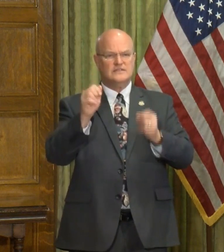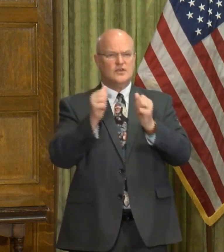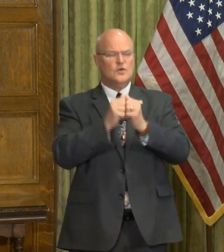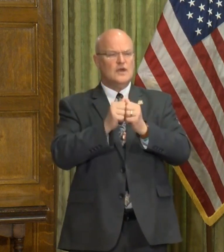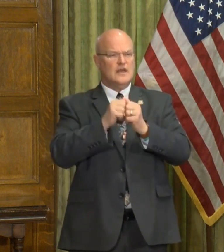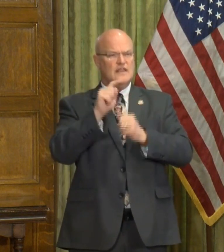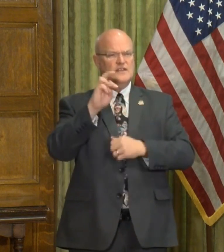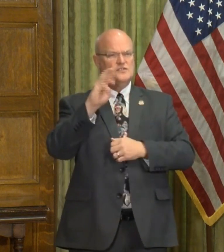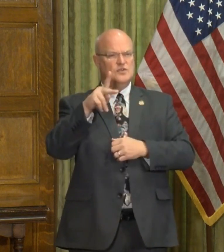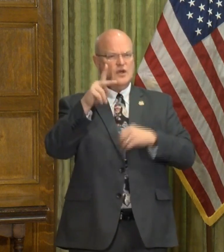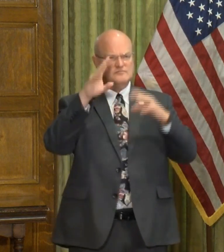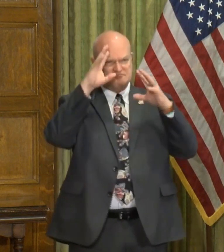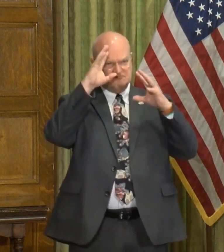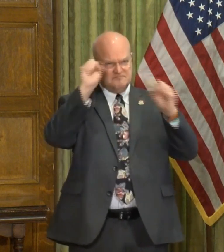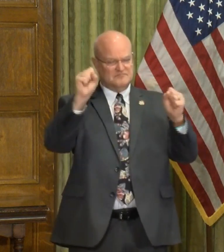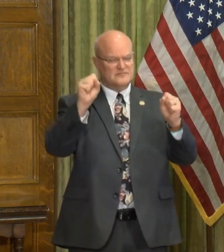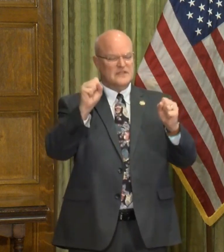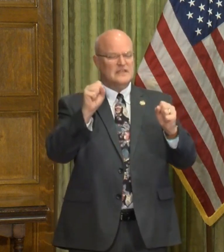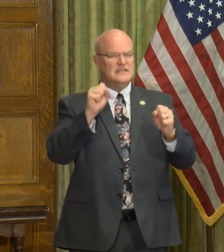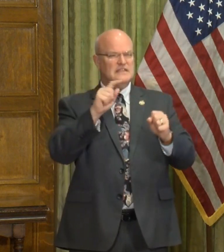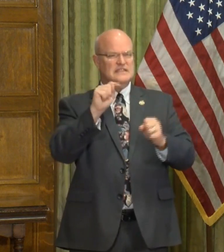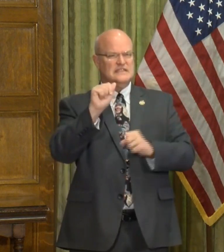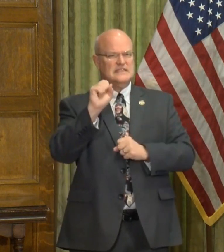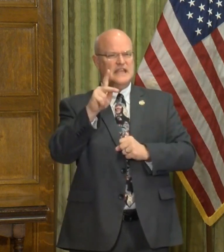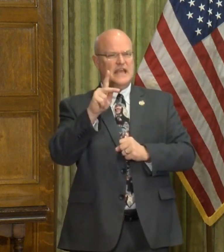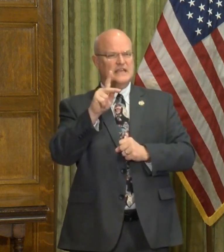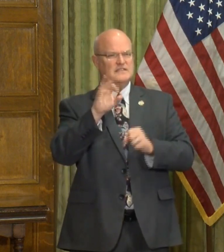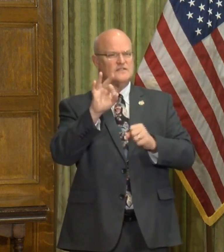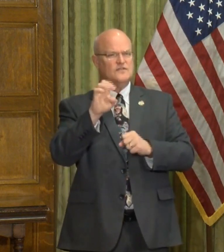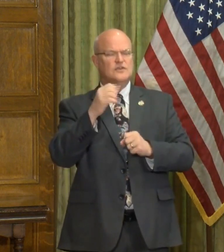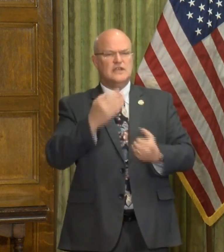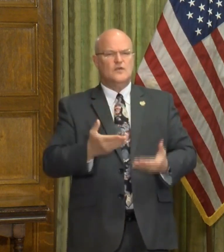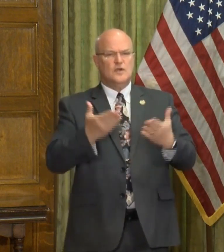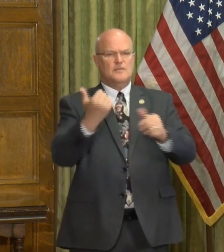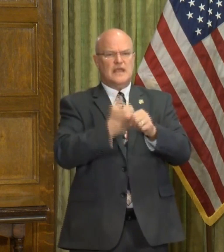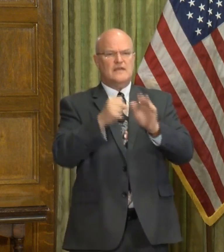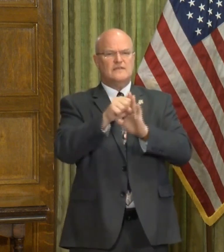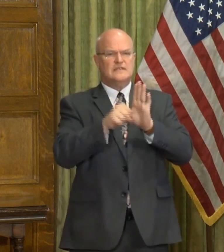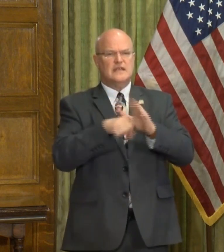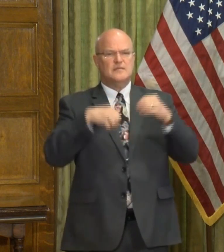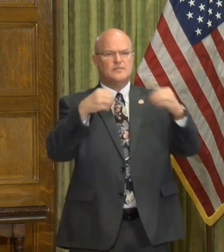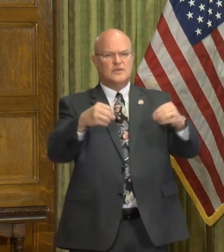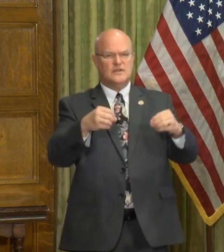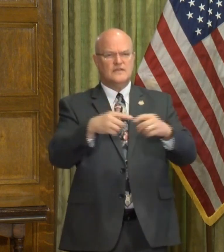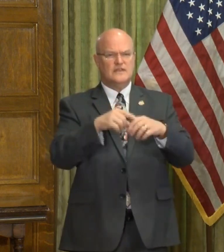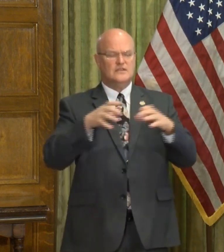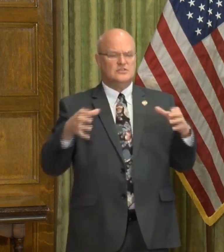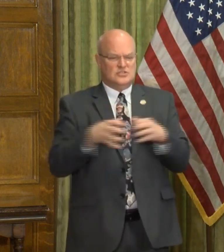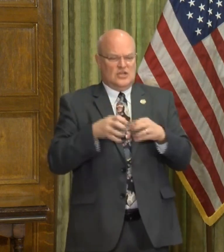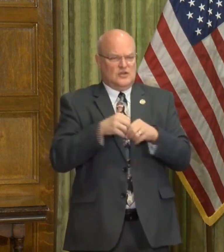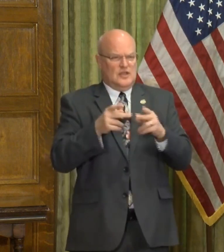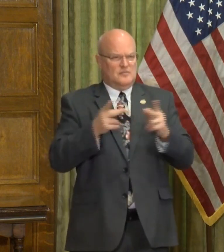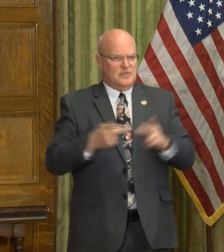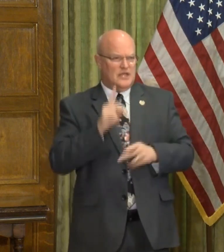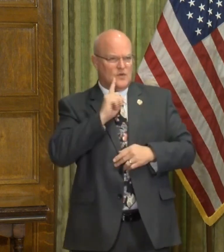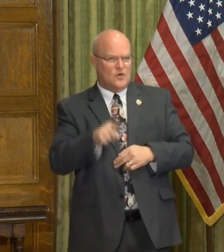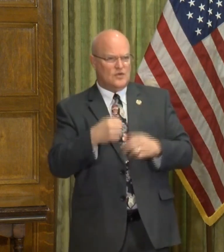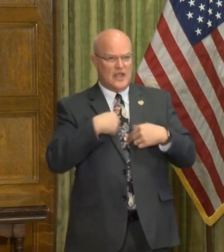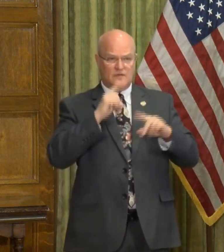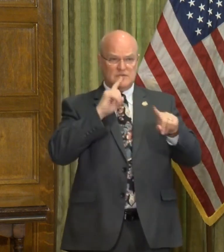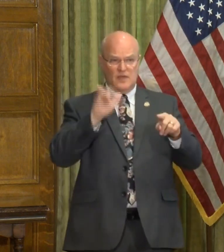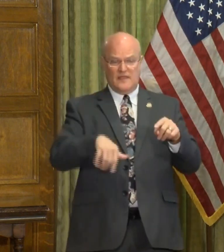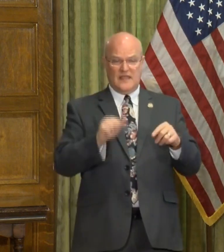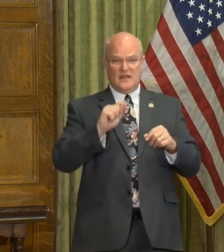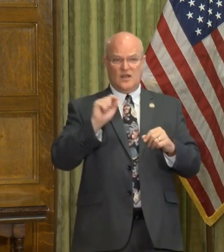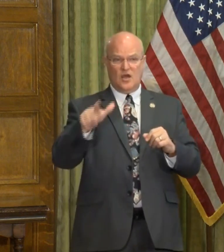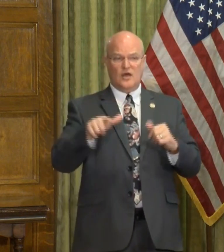with the Trump administration's COVID-19 task force, yesterday he highly recommended that every state should put into effect a shelter-in-place order. Do you